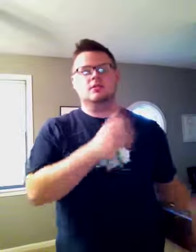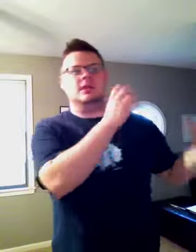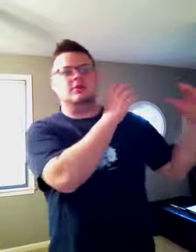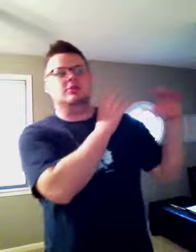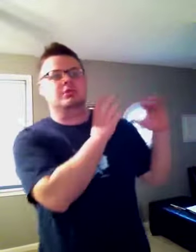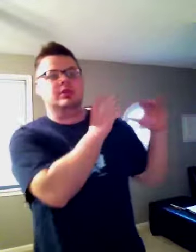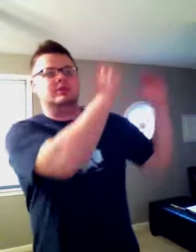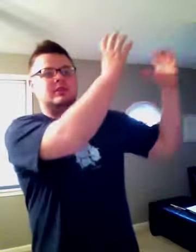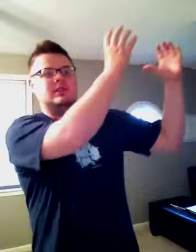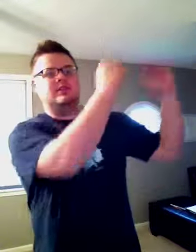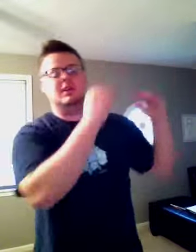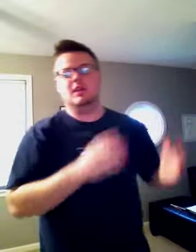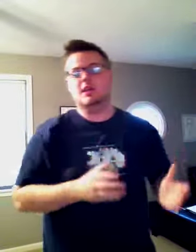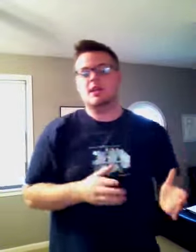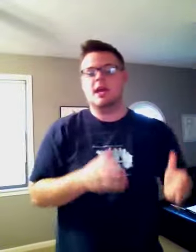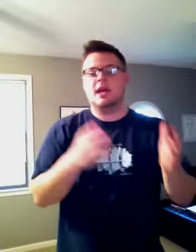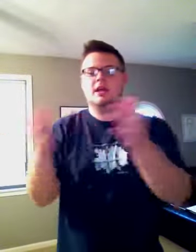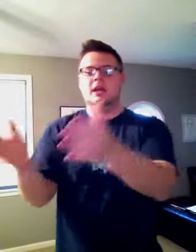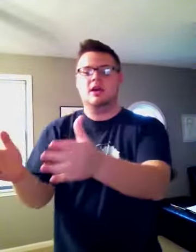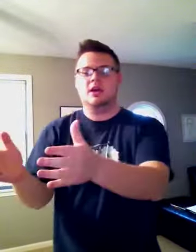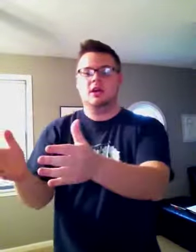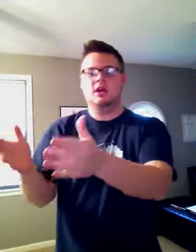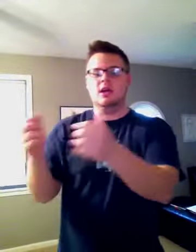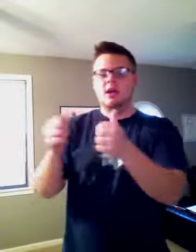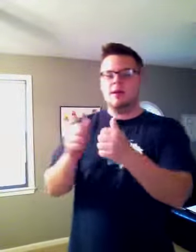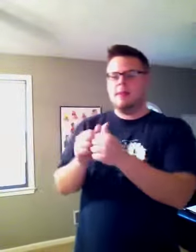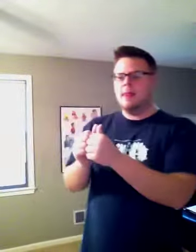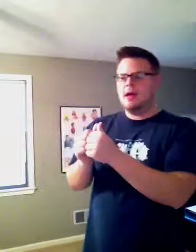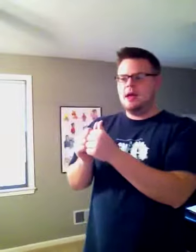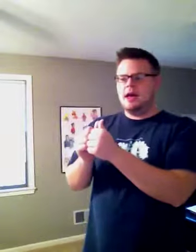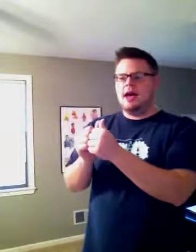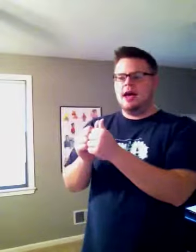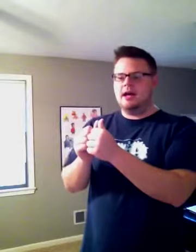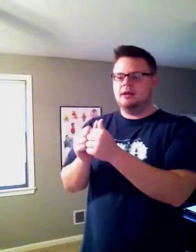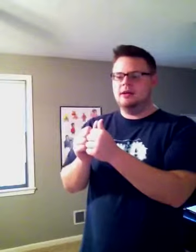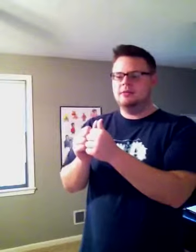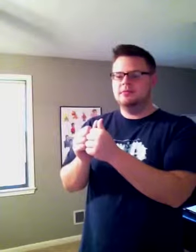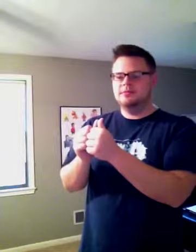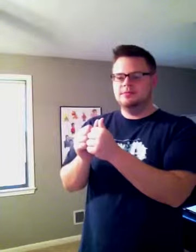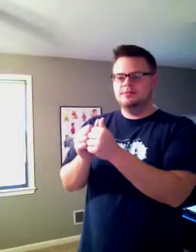Now your burden's lifted and carried. And